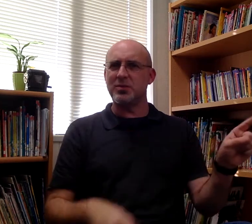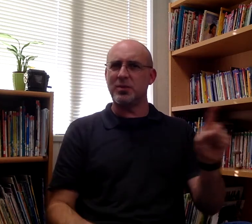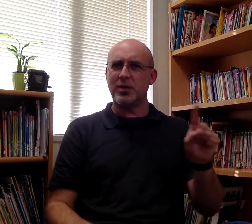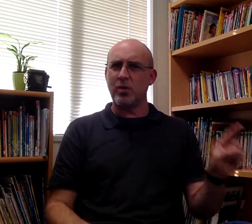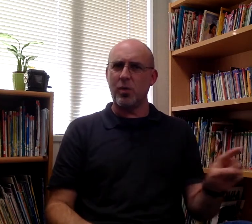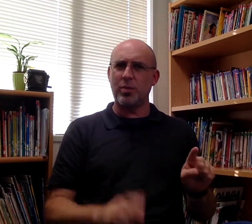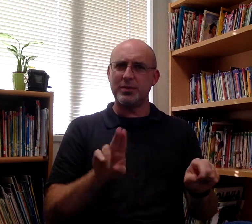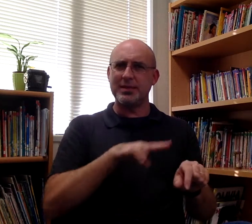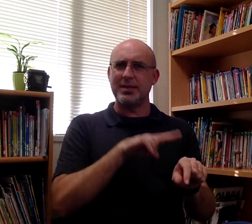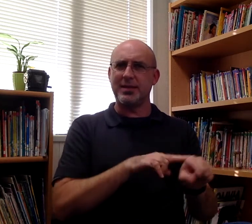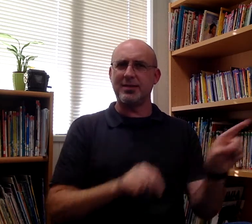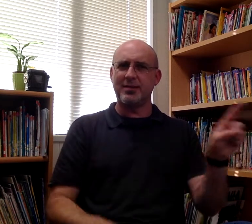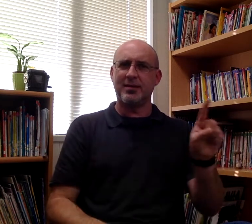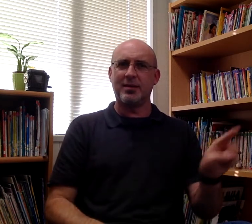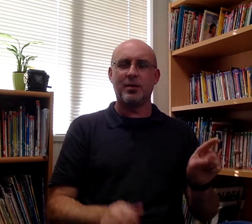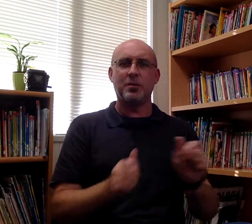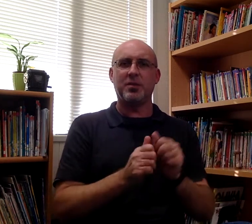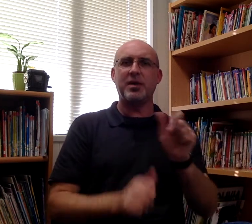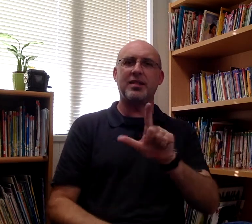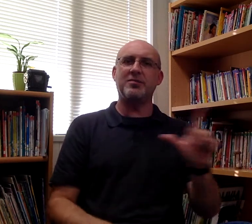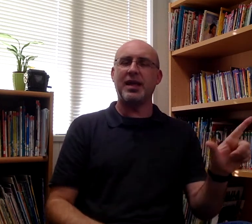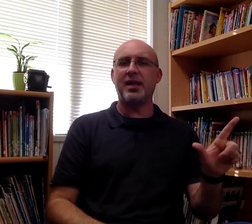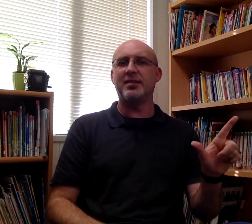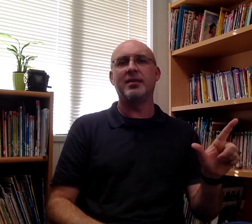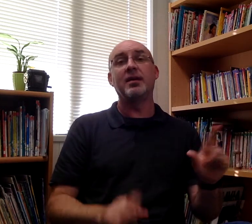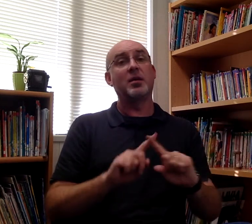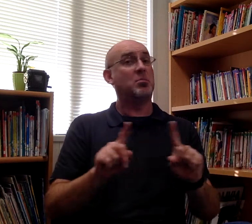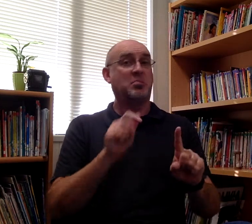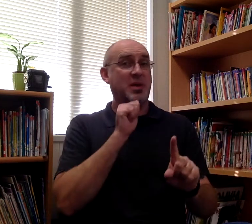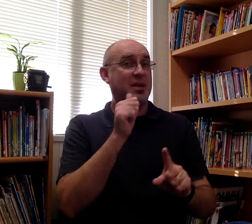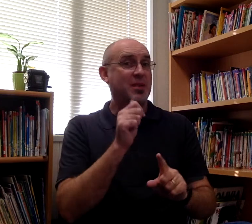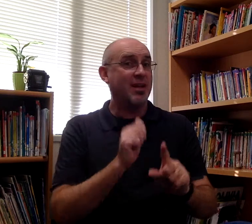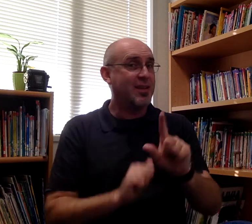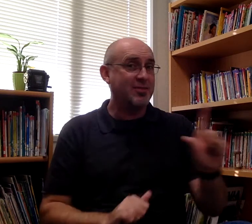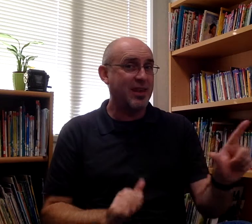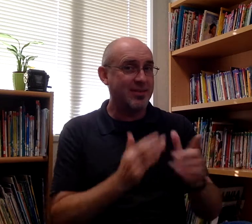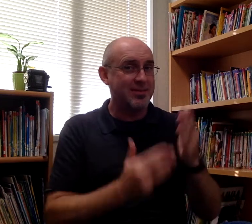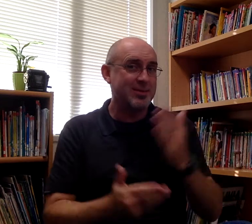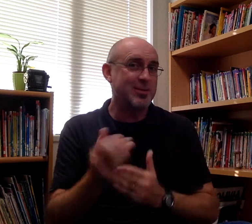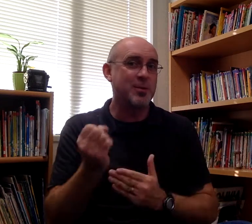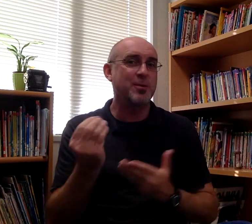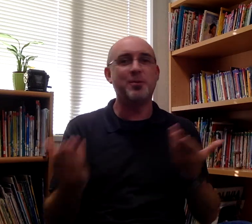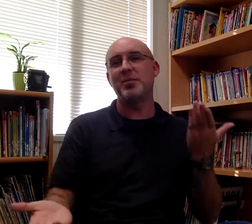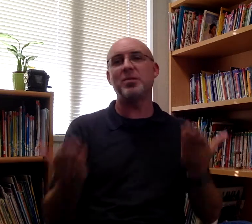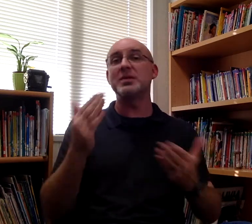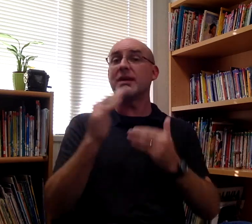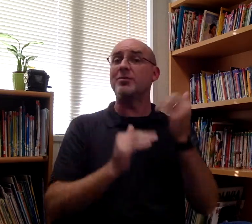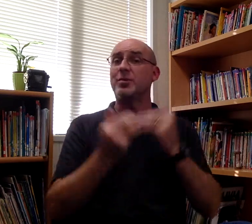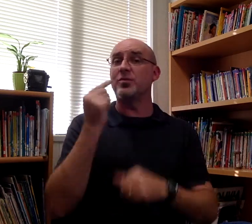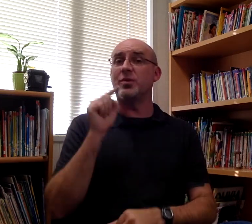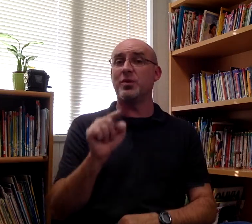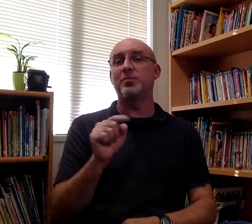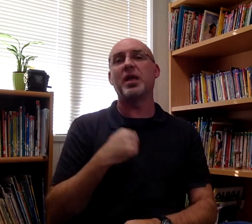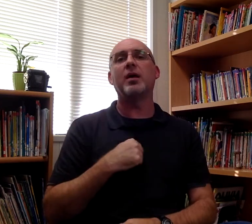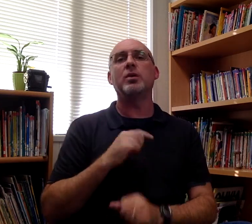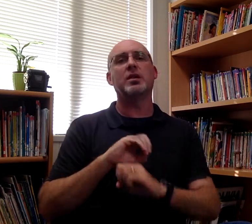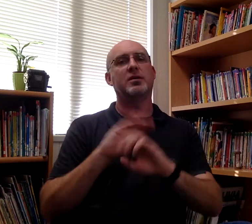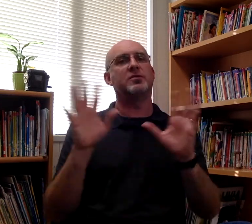a normal Z with my left hand, but I'm not left-handed, so maybe it's comfortable for you. I will clarify